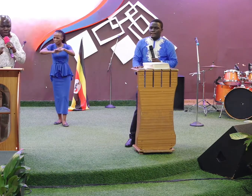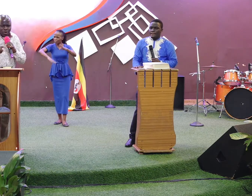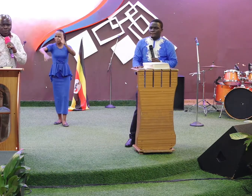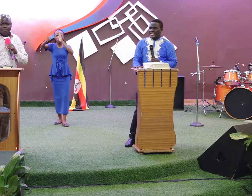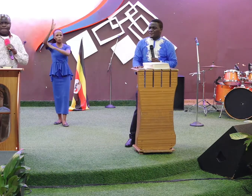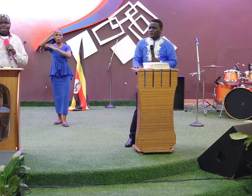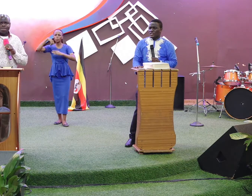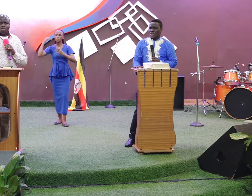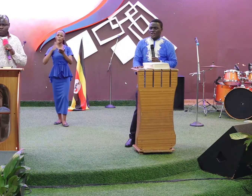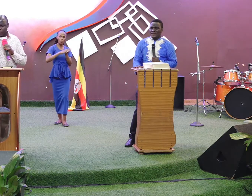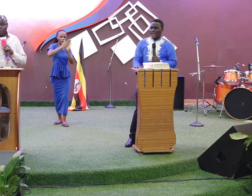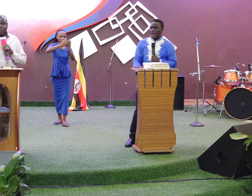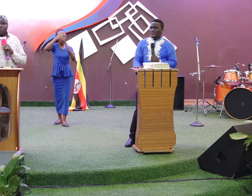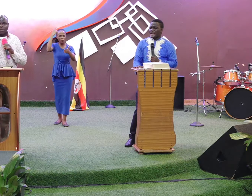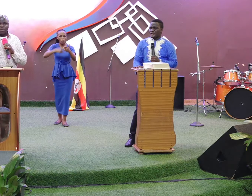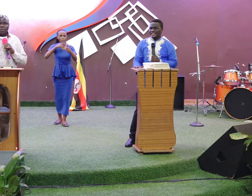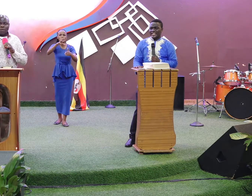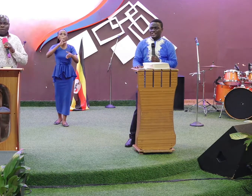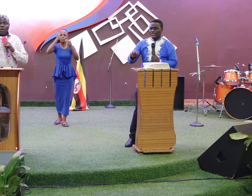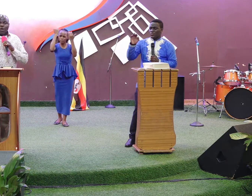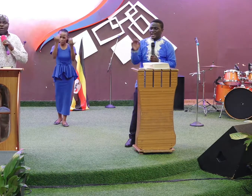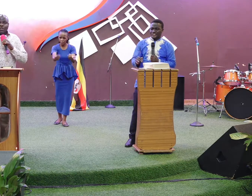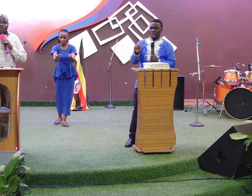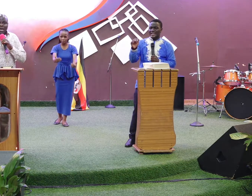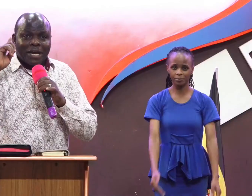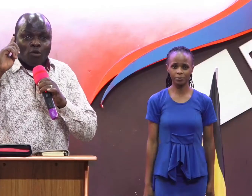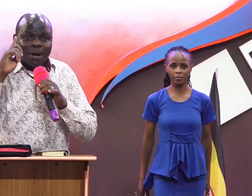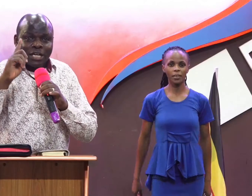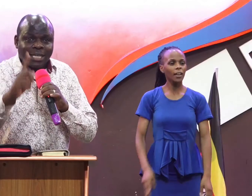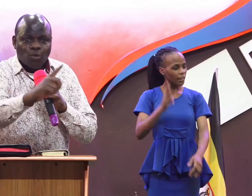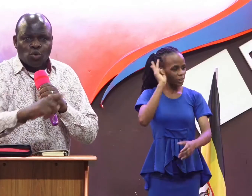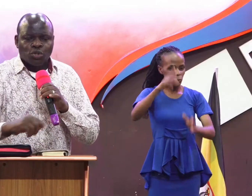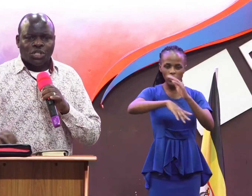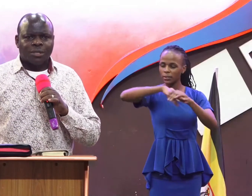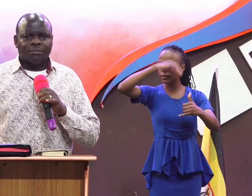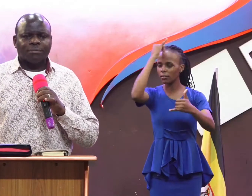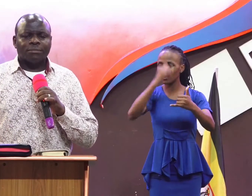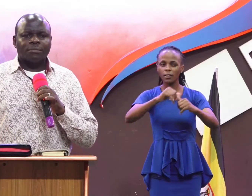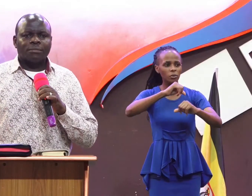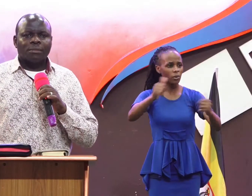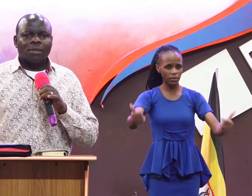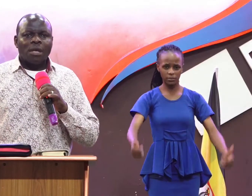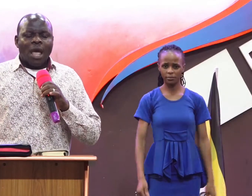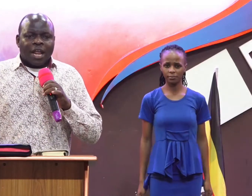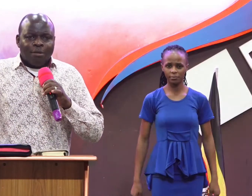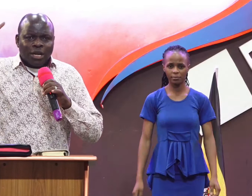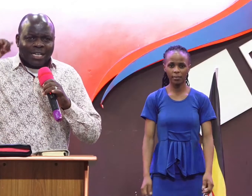will not know the Lord who entrusted you with what you are today, your ending will not